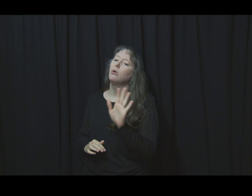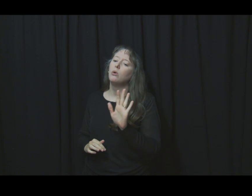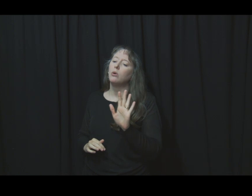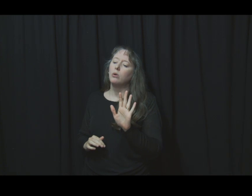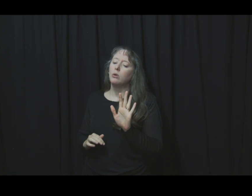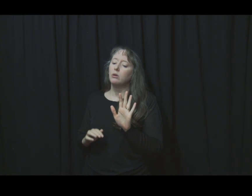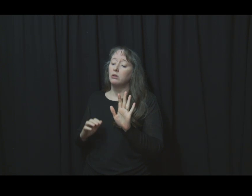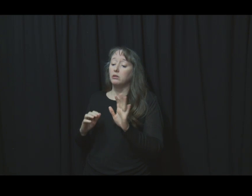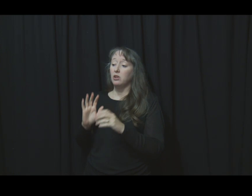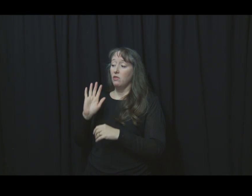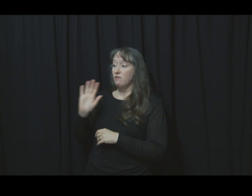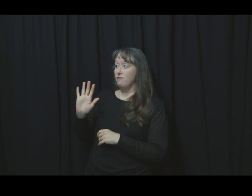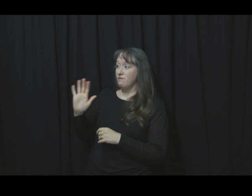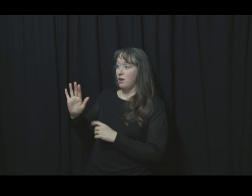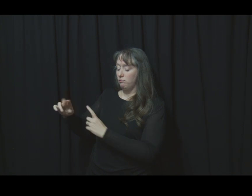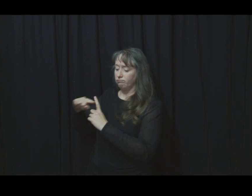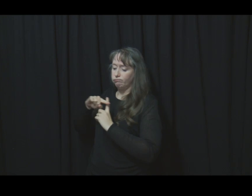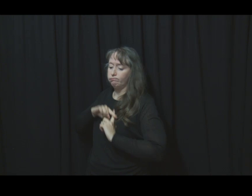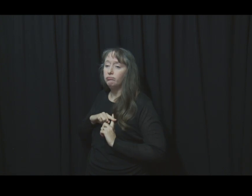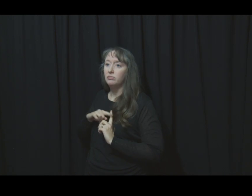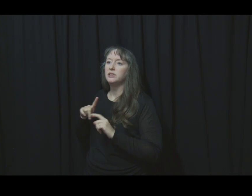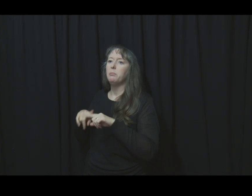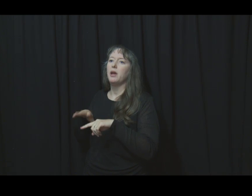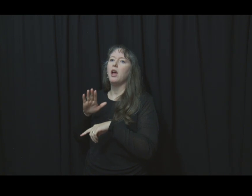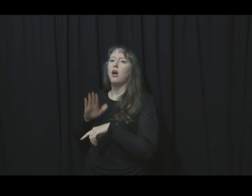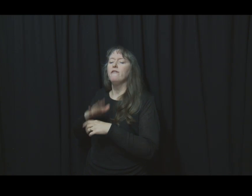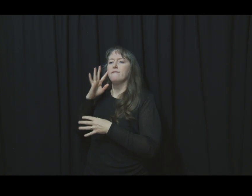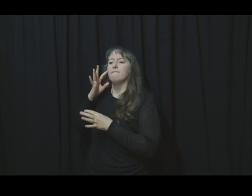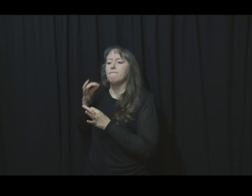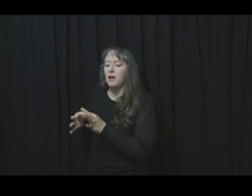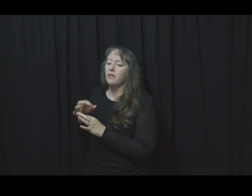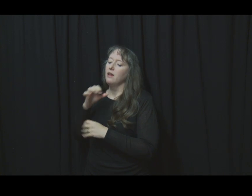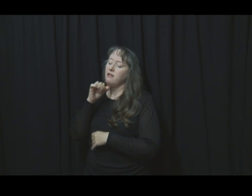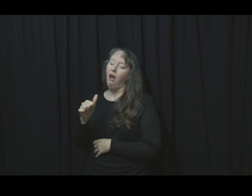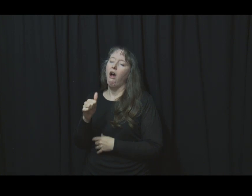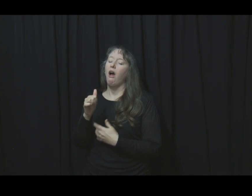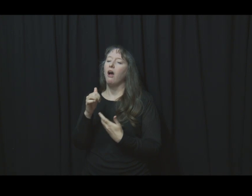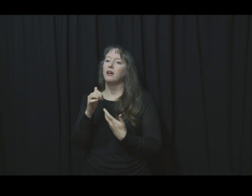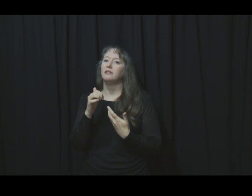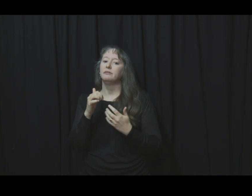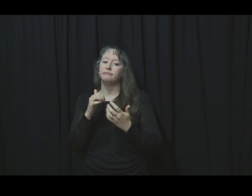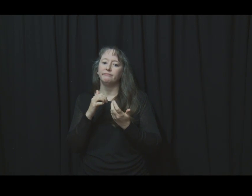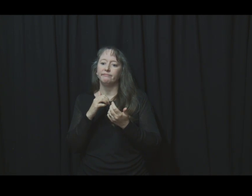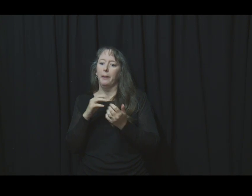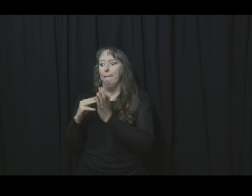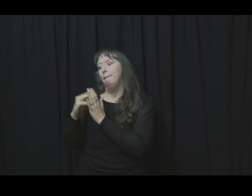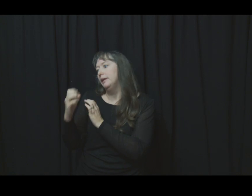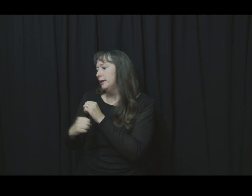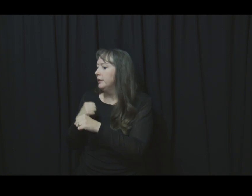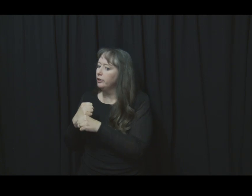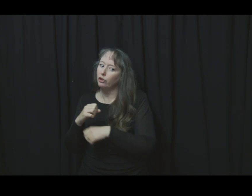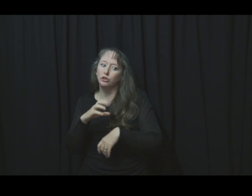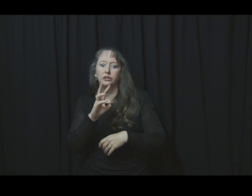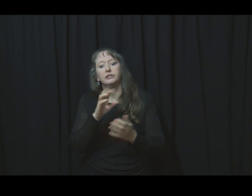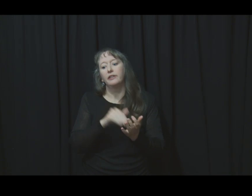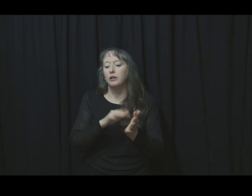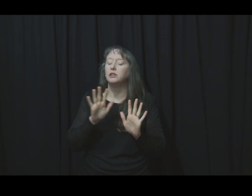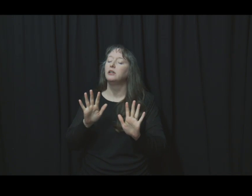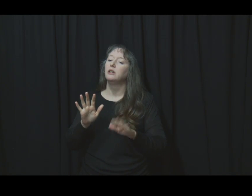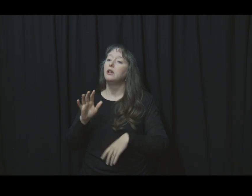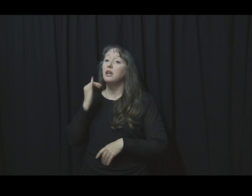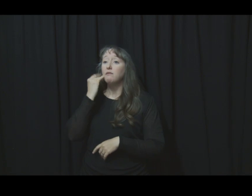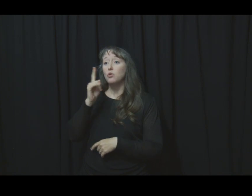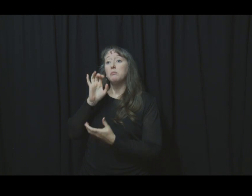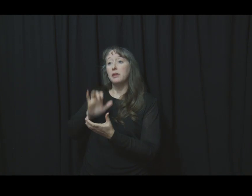faith in Christ, not the age of the earth, but there's an inconsistency with what the Bible teaches. If you believe in millions of years, you've got death